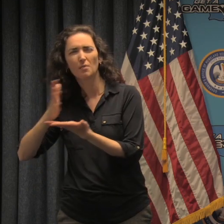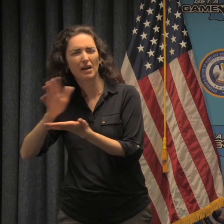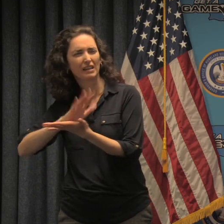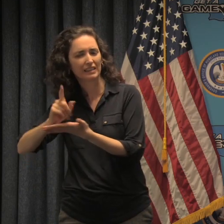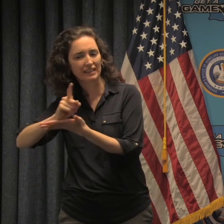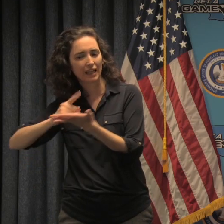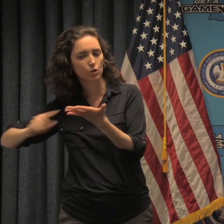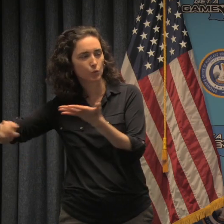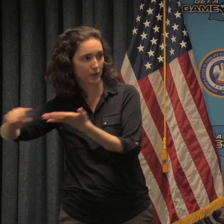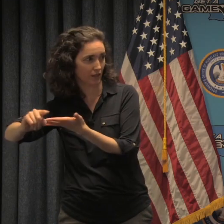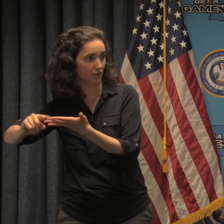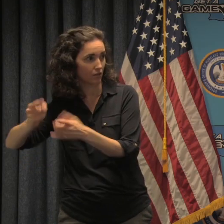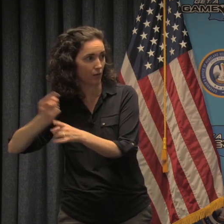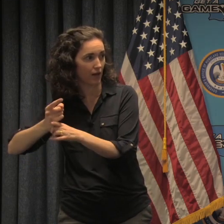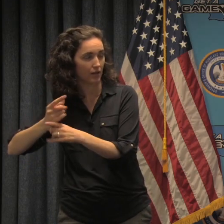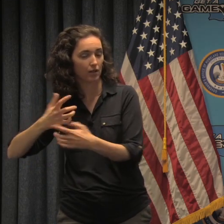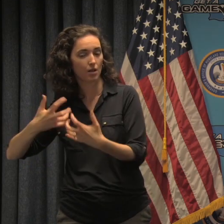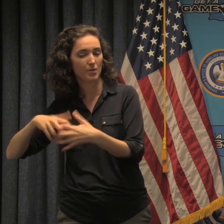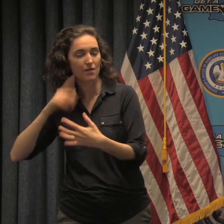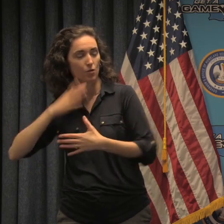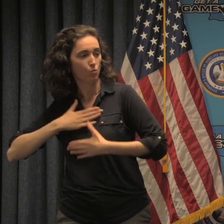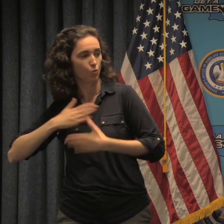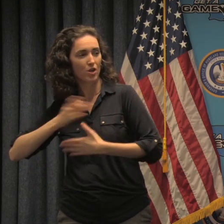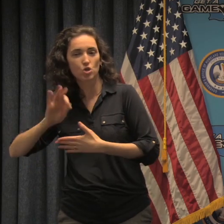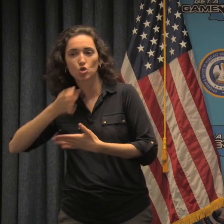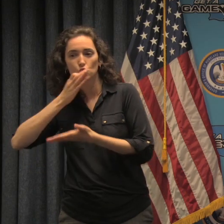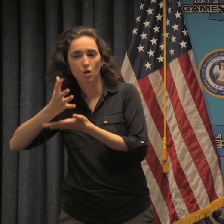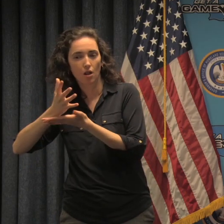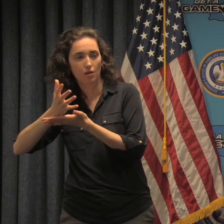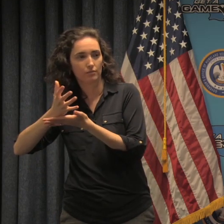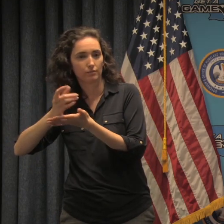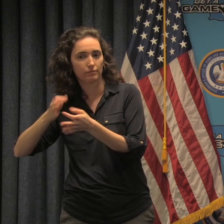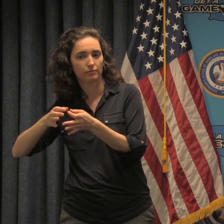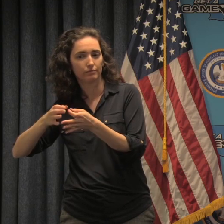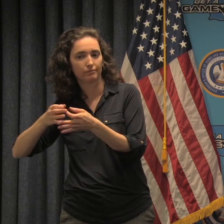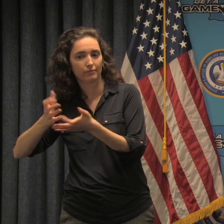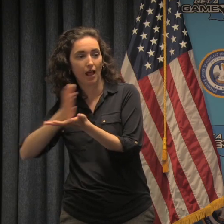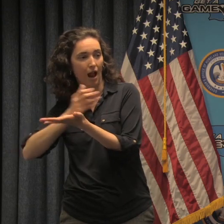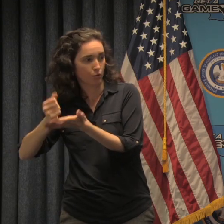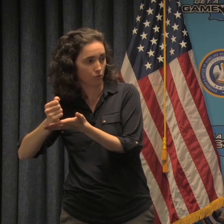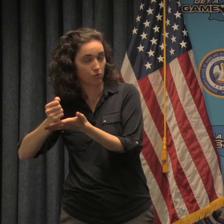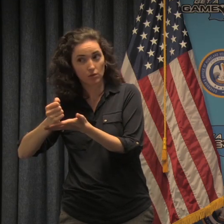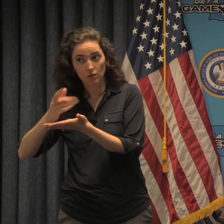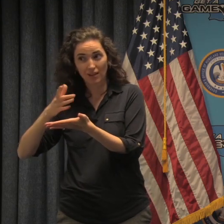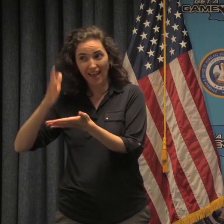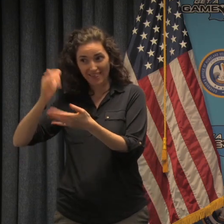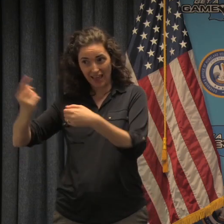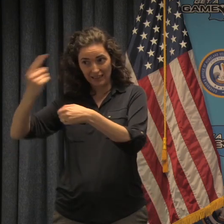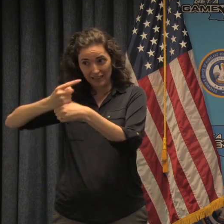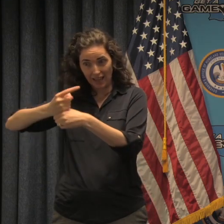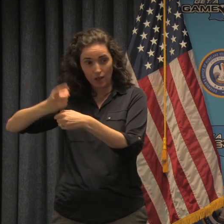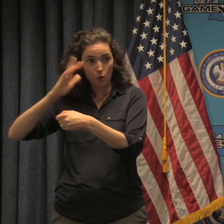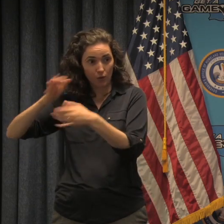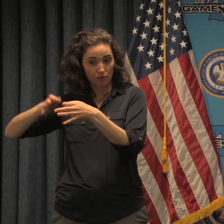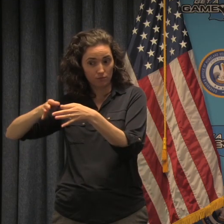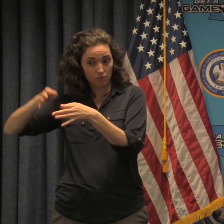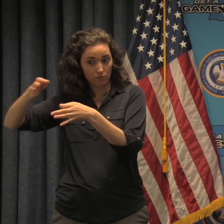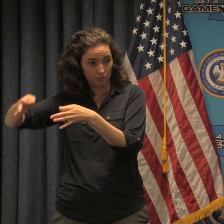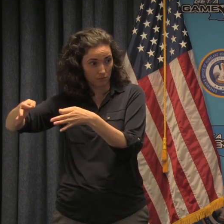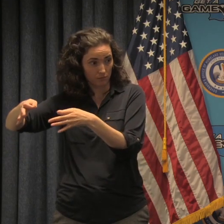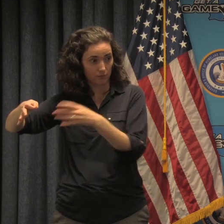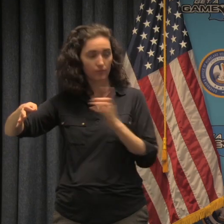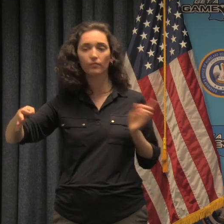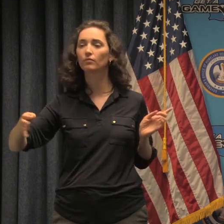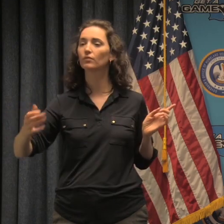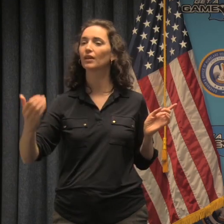we would exceed the number of ventilators that are available. Has that pushed that back? Well, we've announced over the last few days that we've